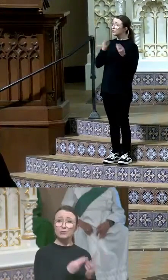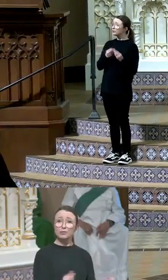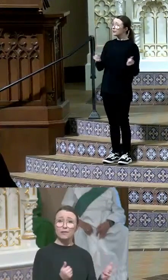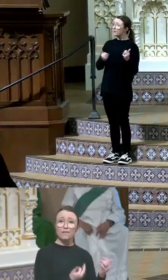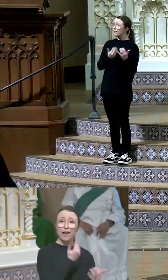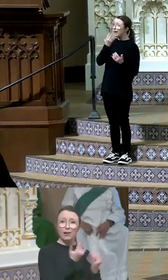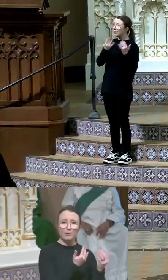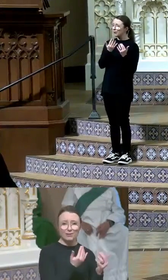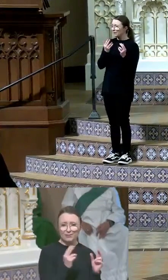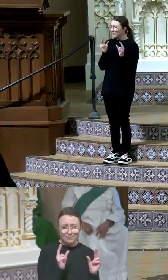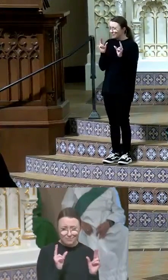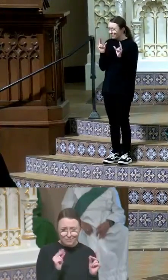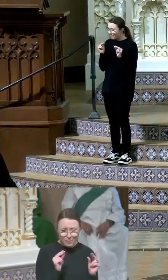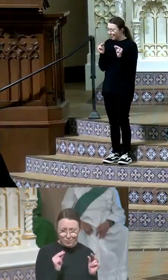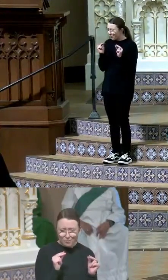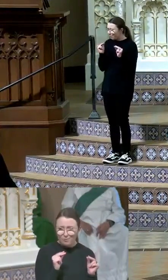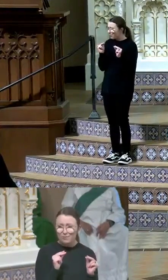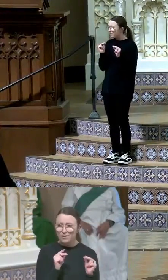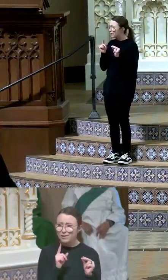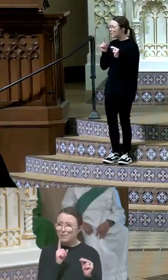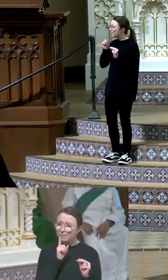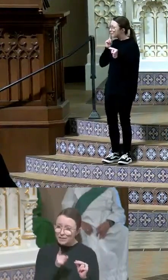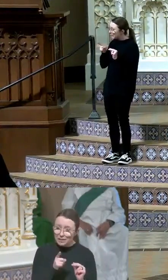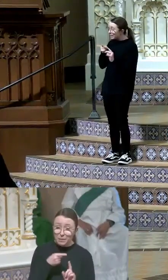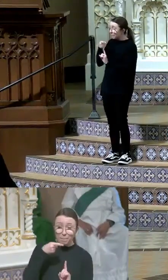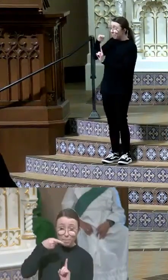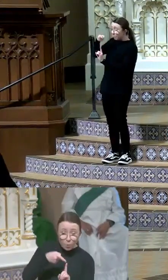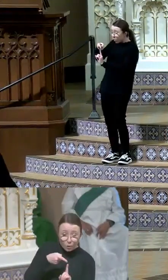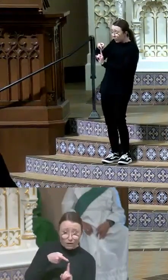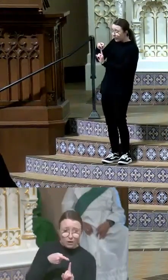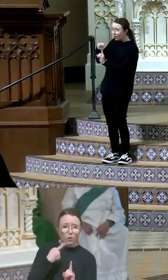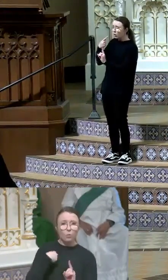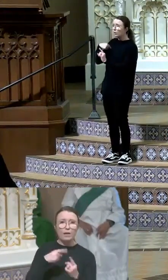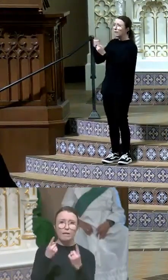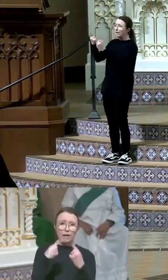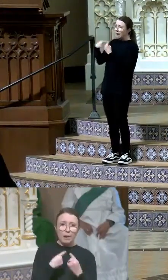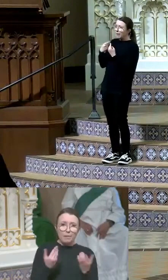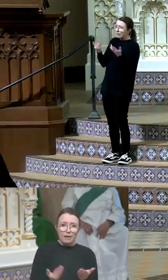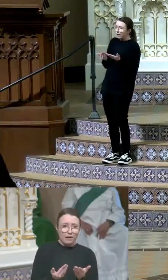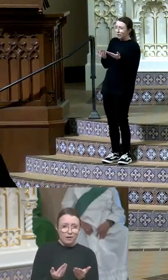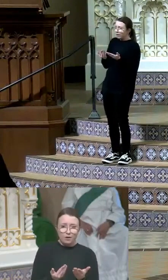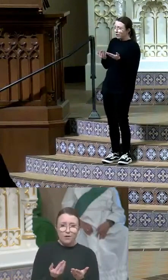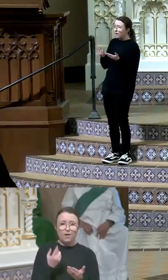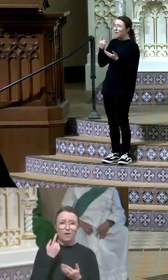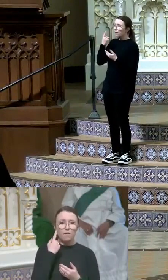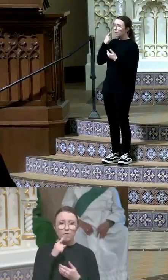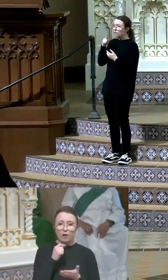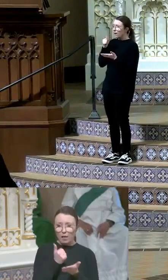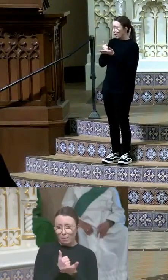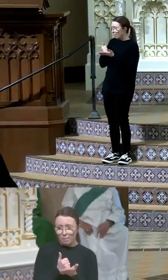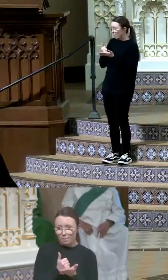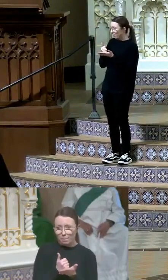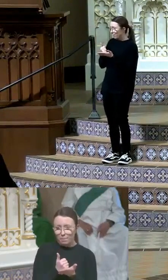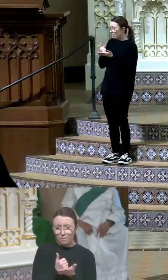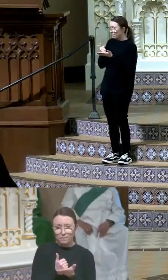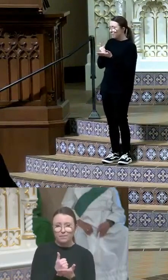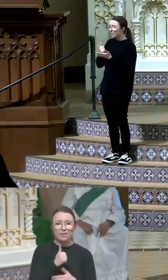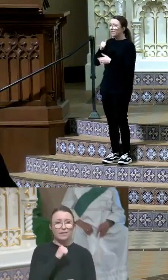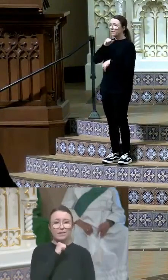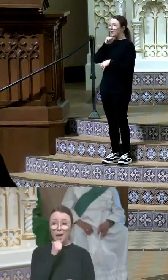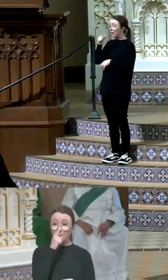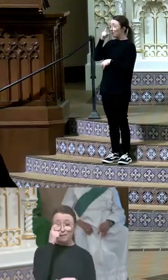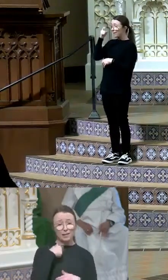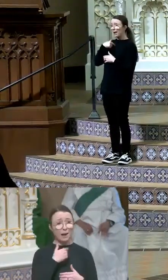The church is abundantly clear about that. But it's up to us to let that